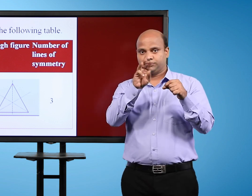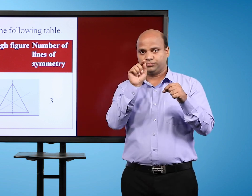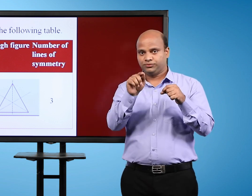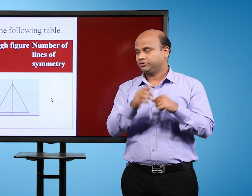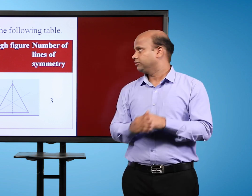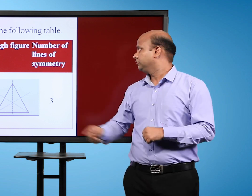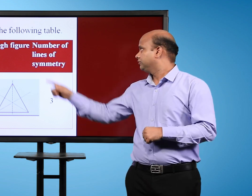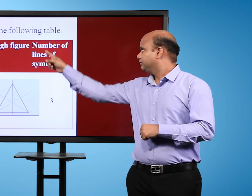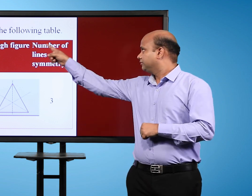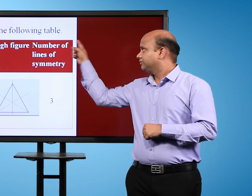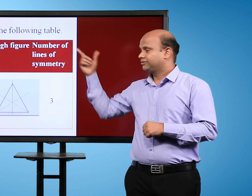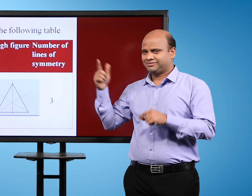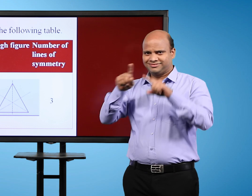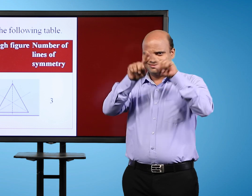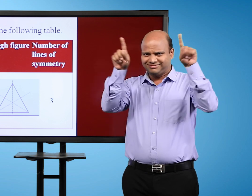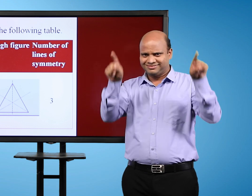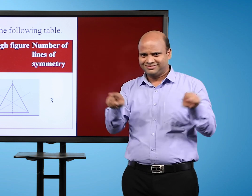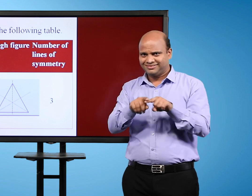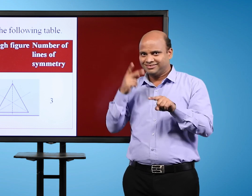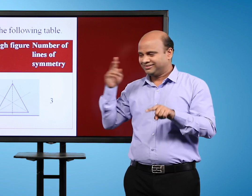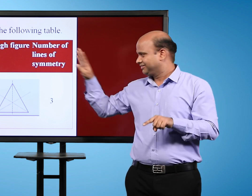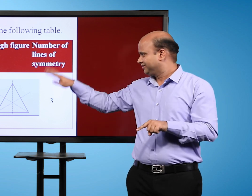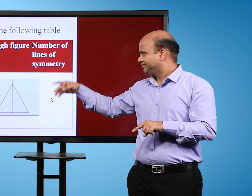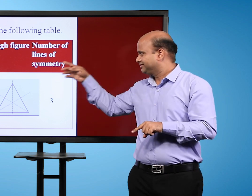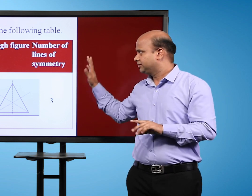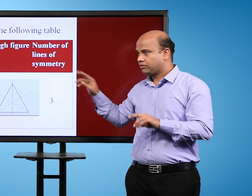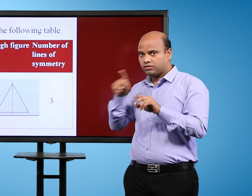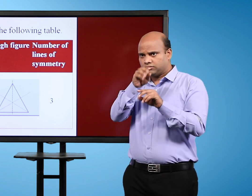3. Complete the following table.